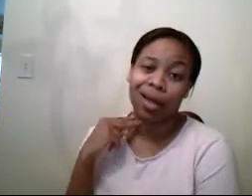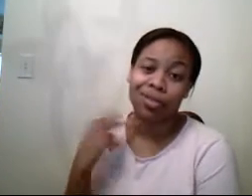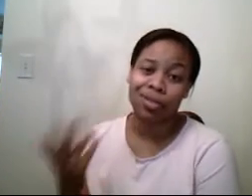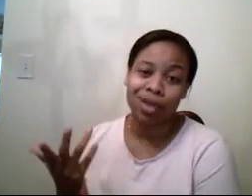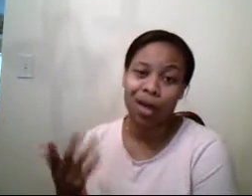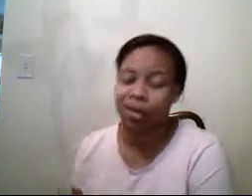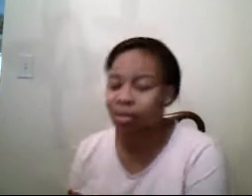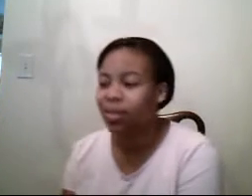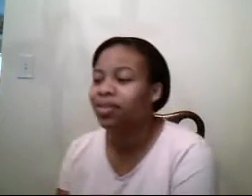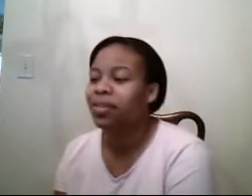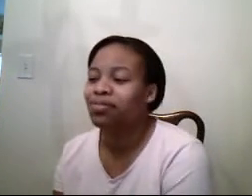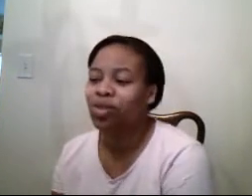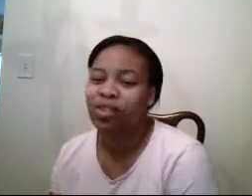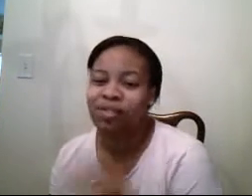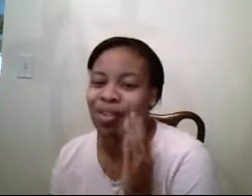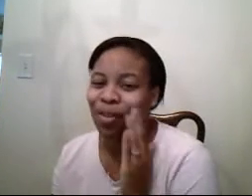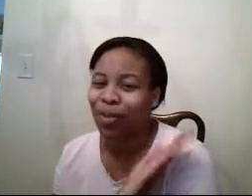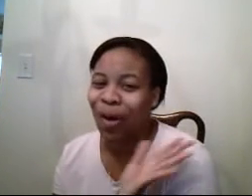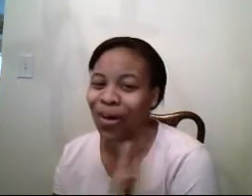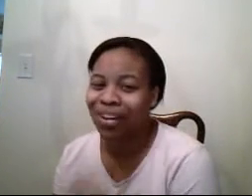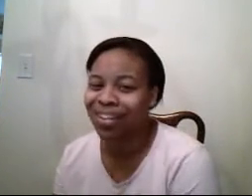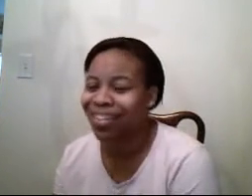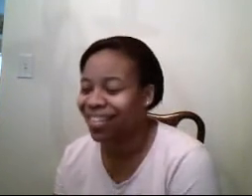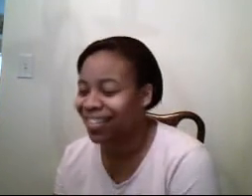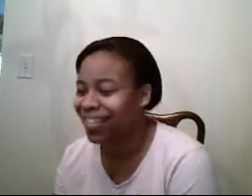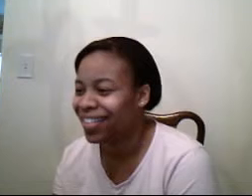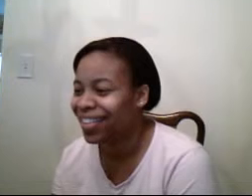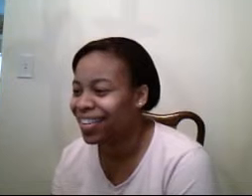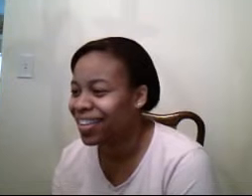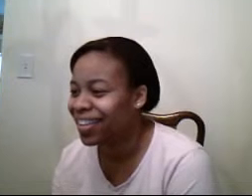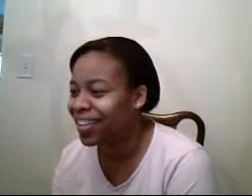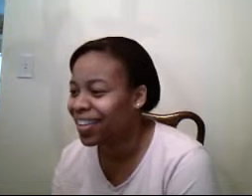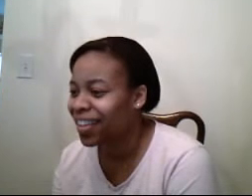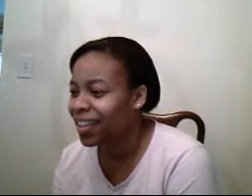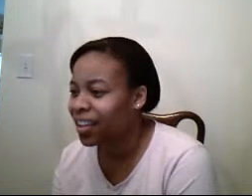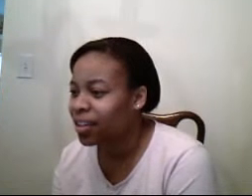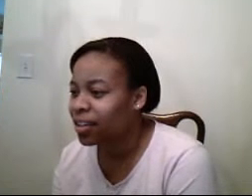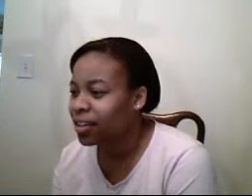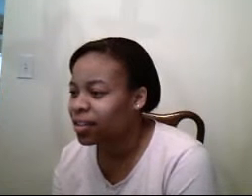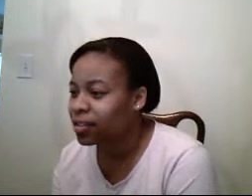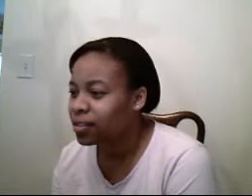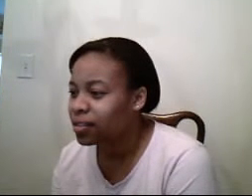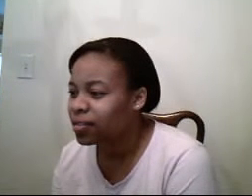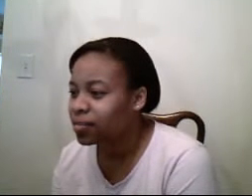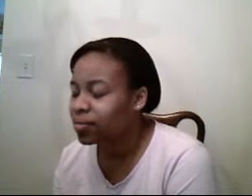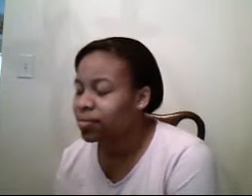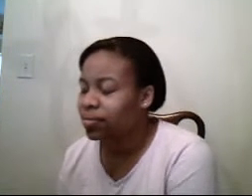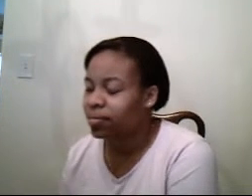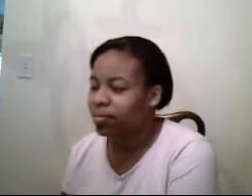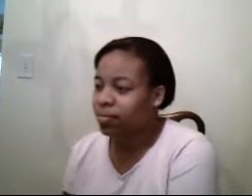got stuck. Just another thought. On them off the rock, put some duct tape and shoot them